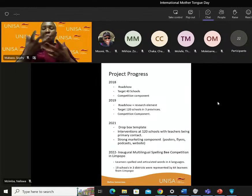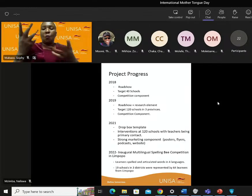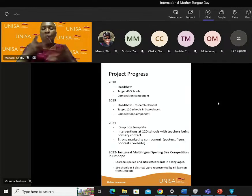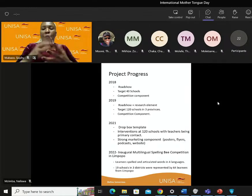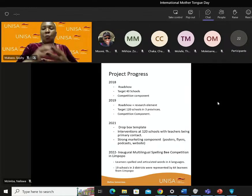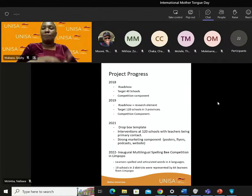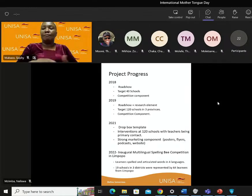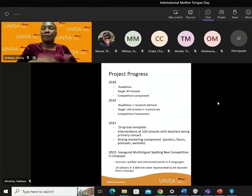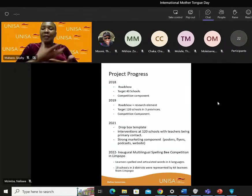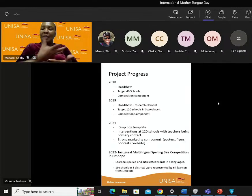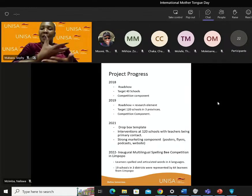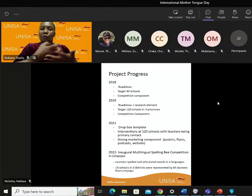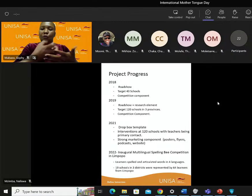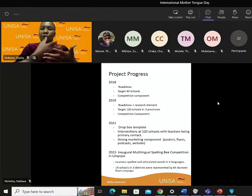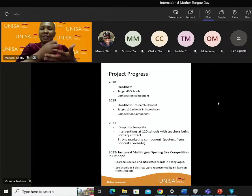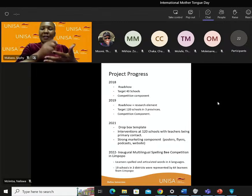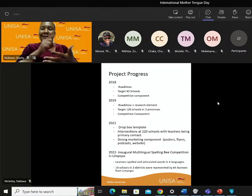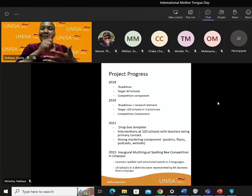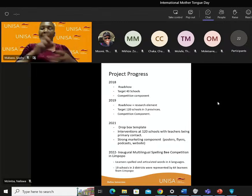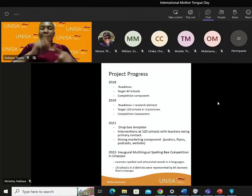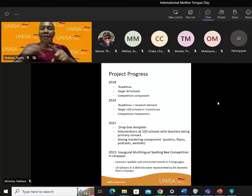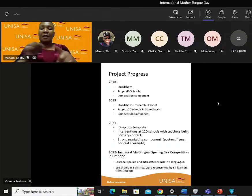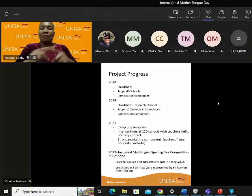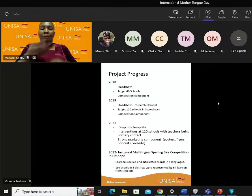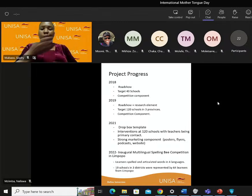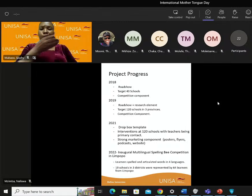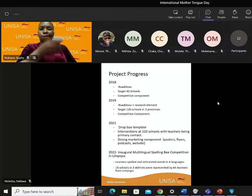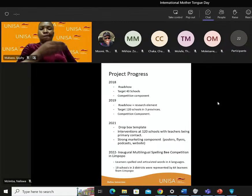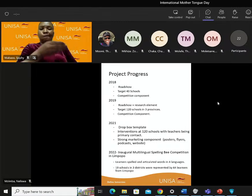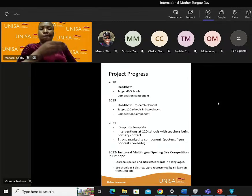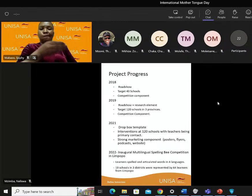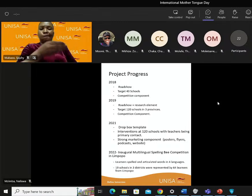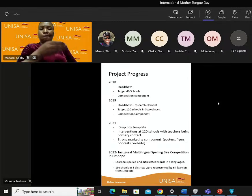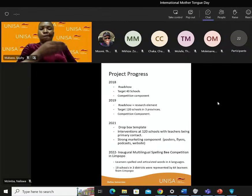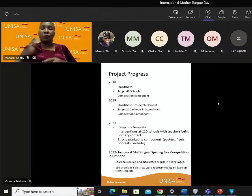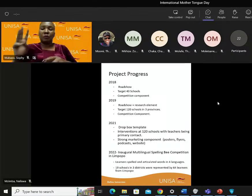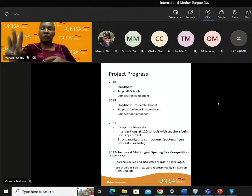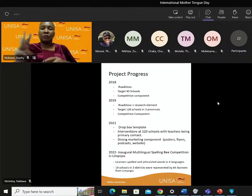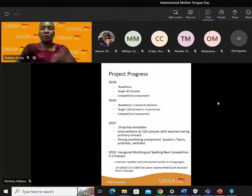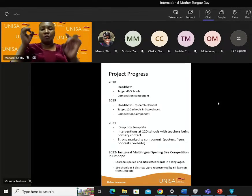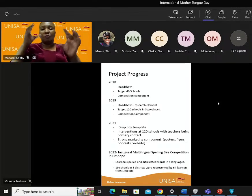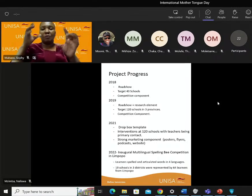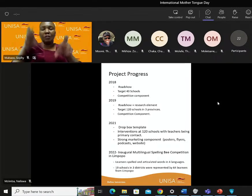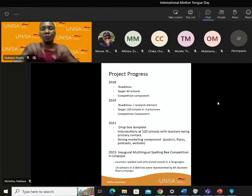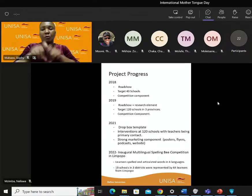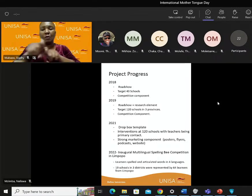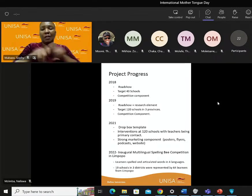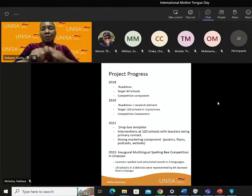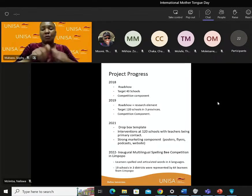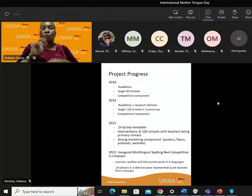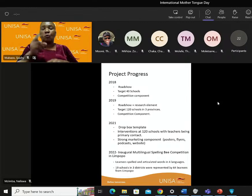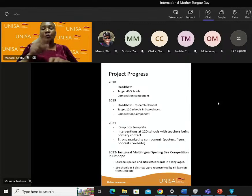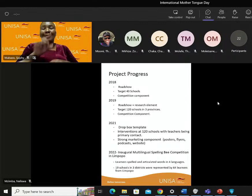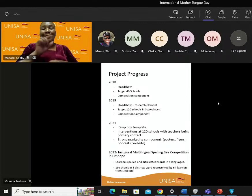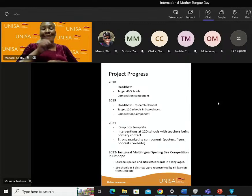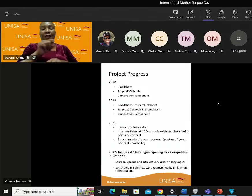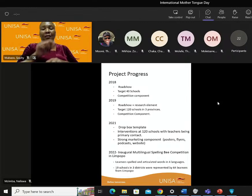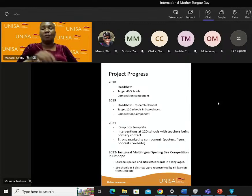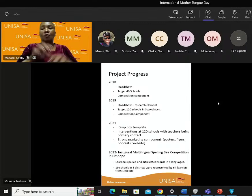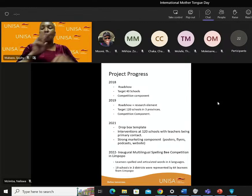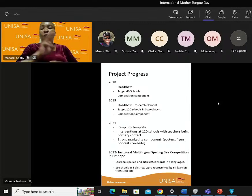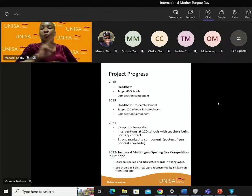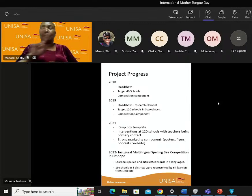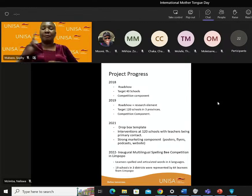play, and the play was on the website, and the information for the competition was also on the website. On the website, we